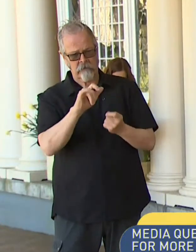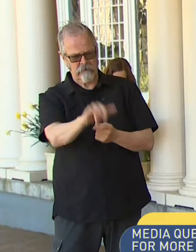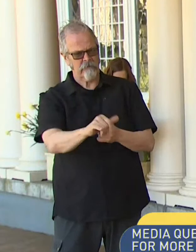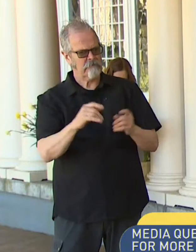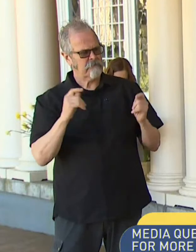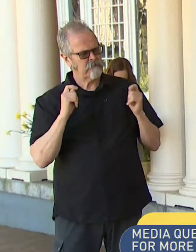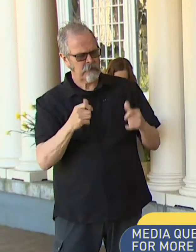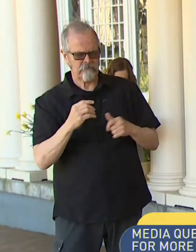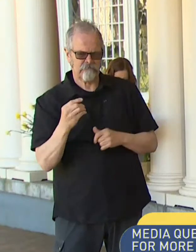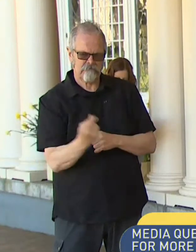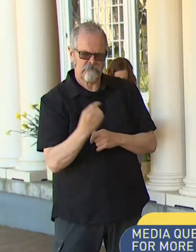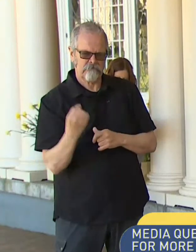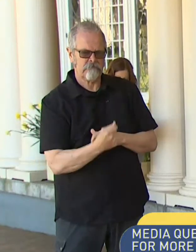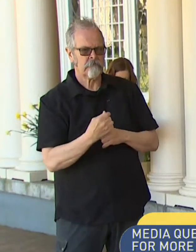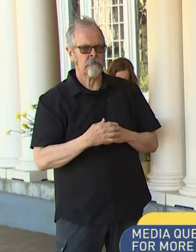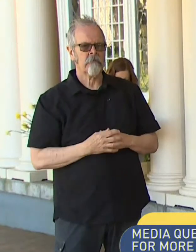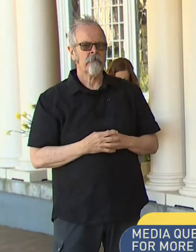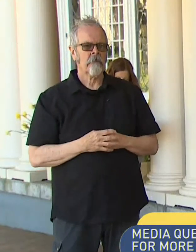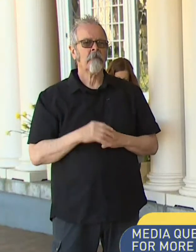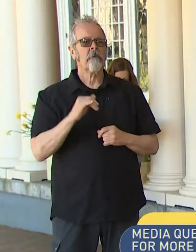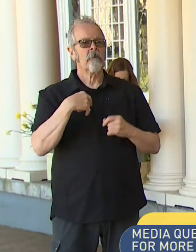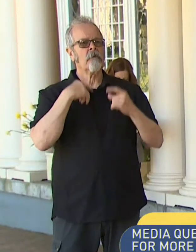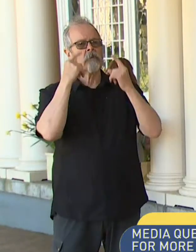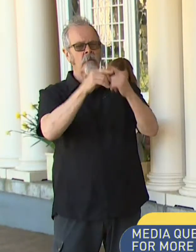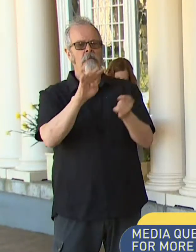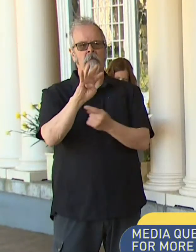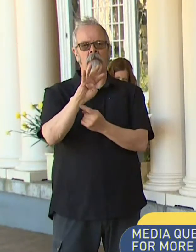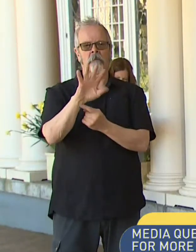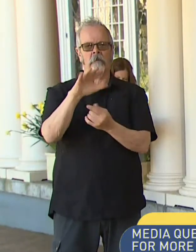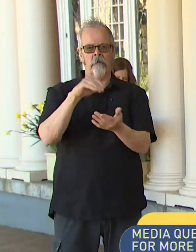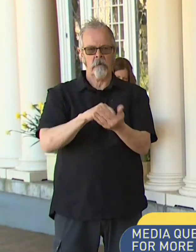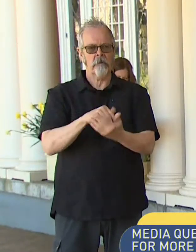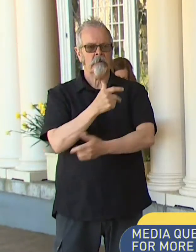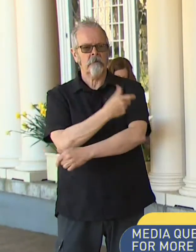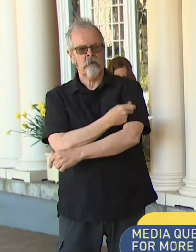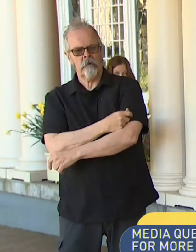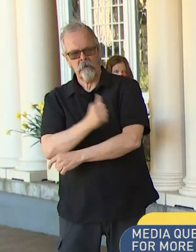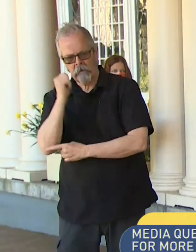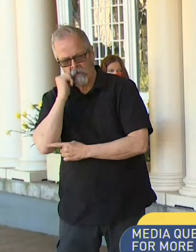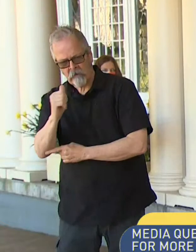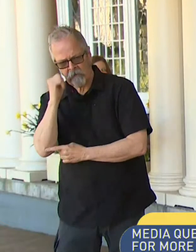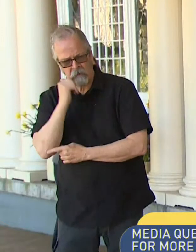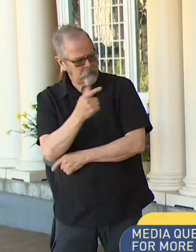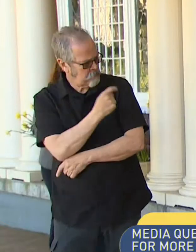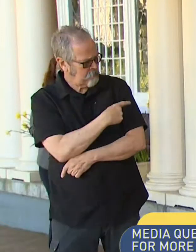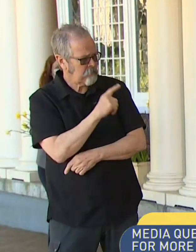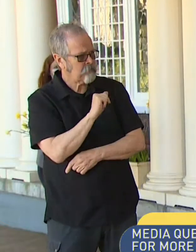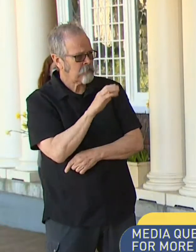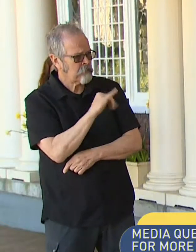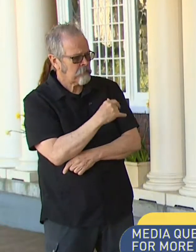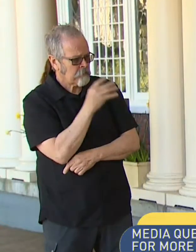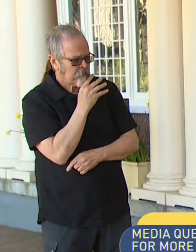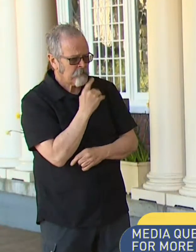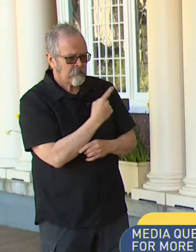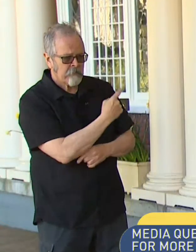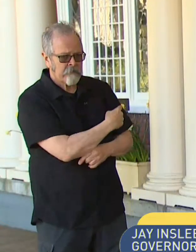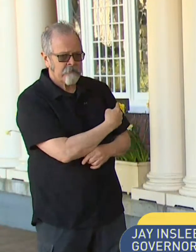are well over our goal of 45,000 vaccinations a day. Lacey, what number are we at now?